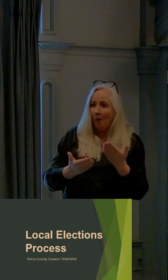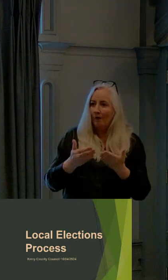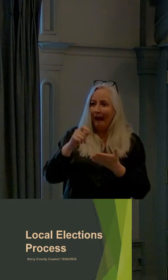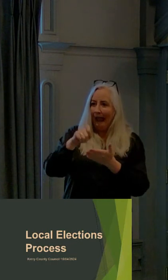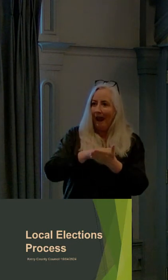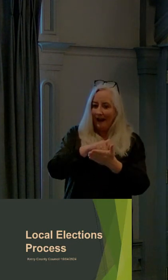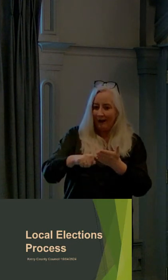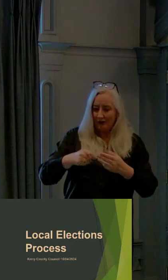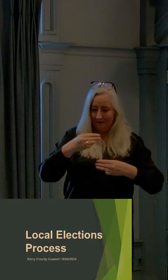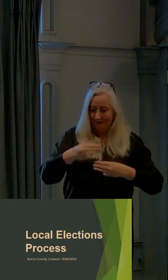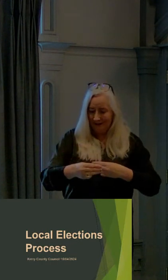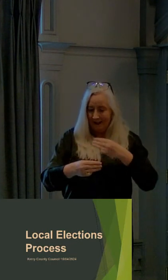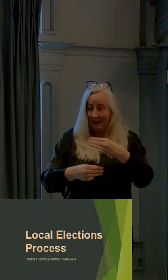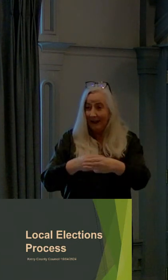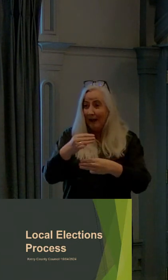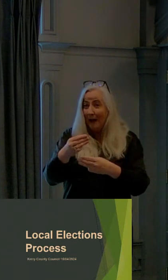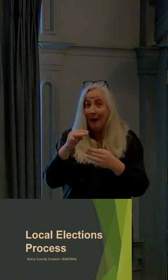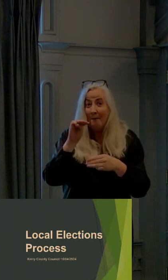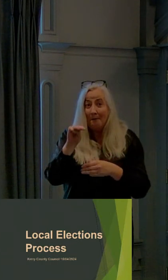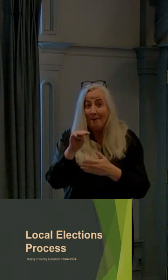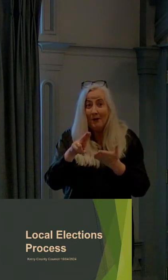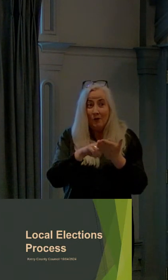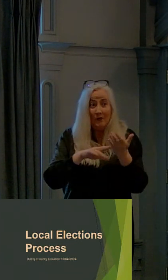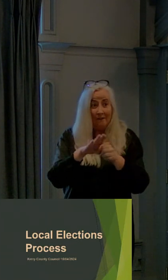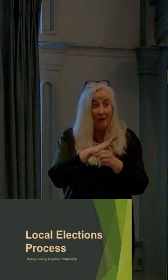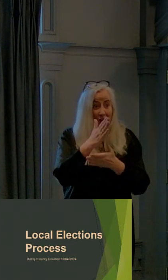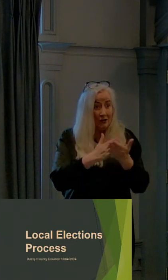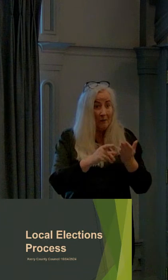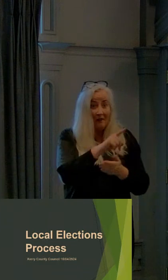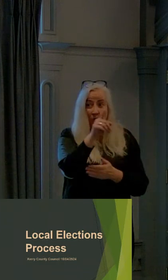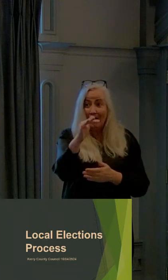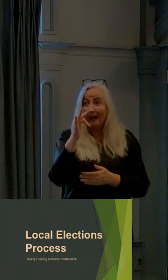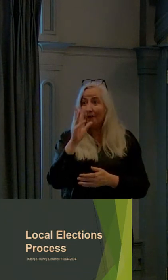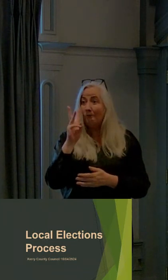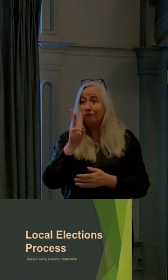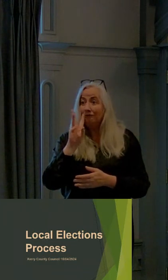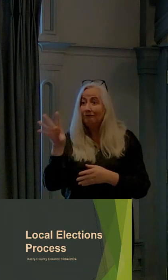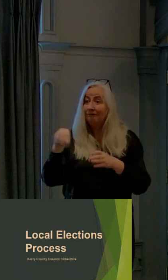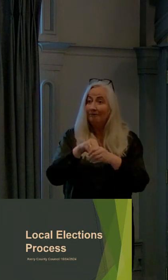useful for some of you in relation to it. So